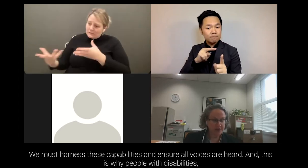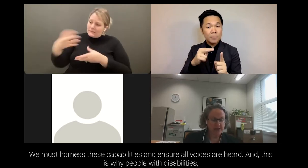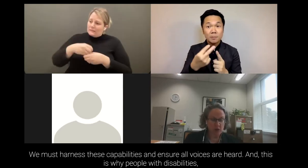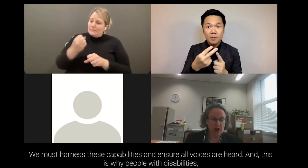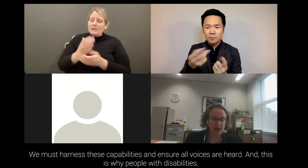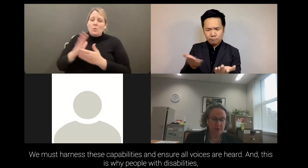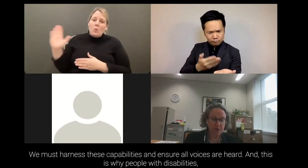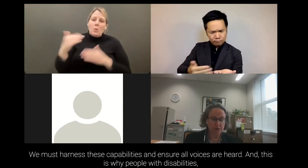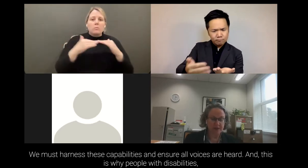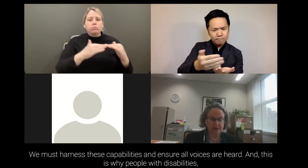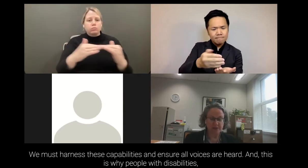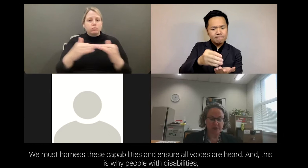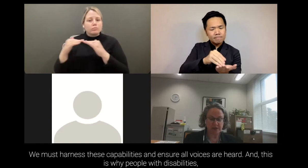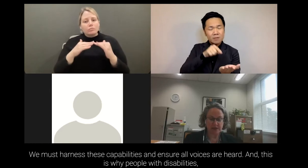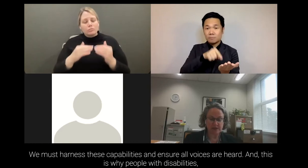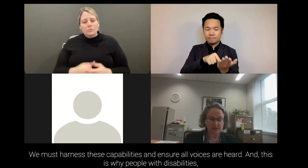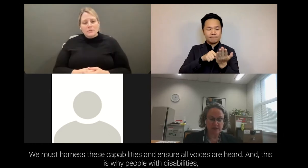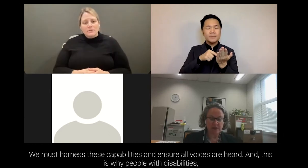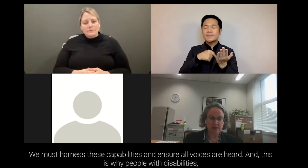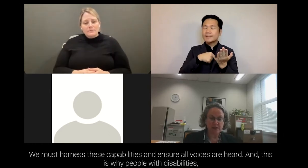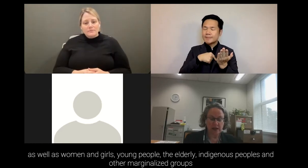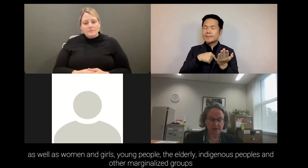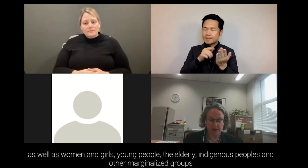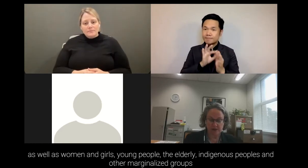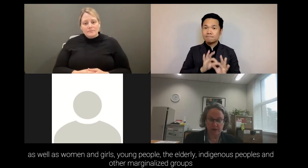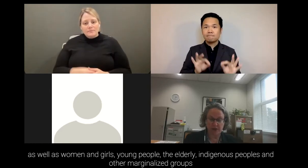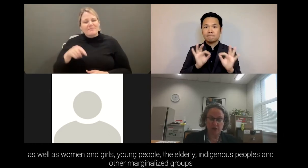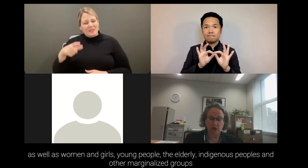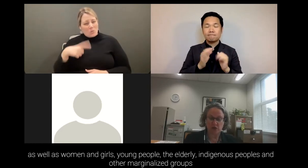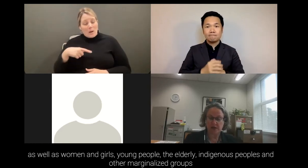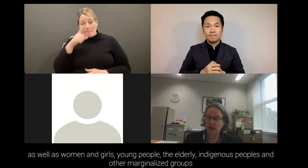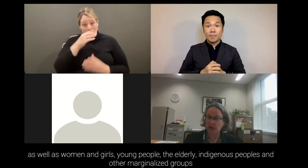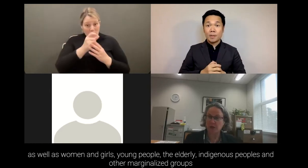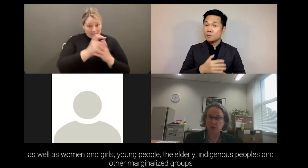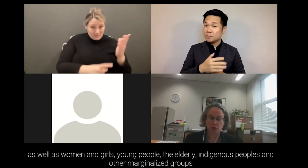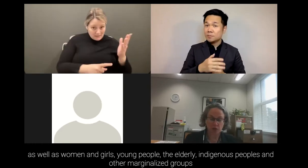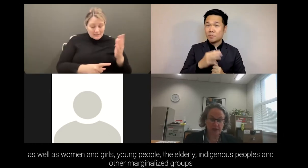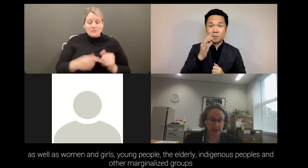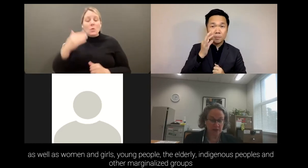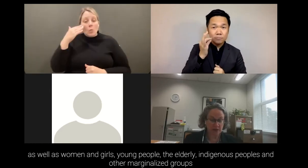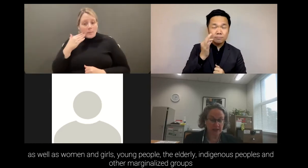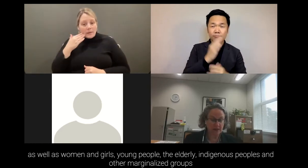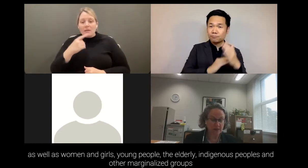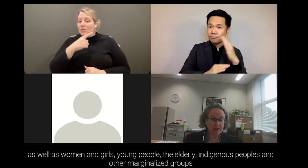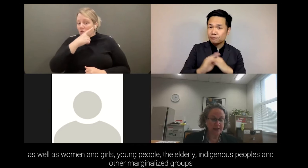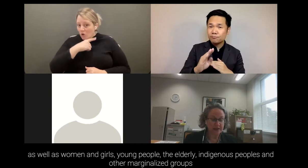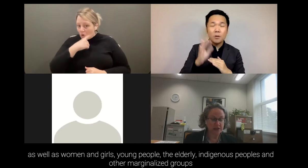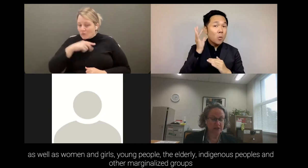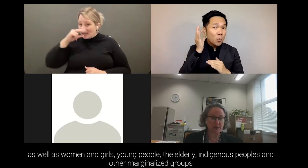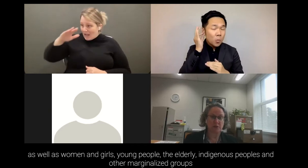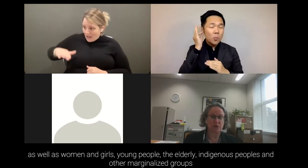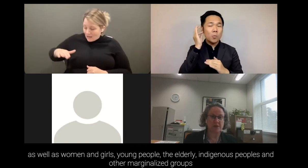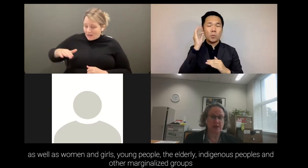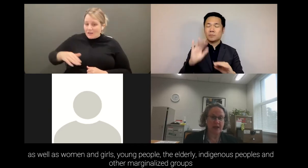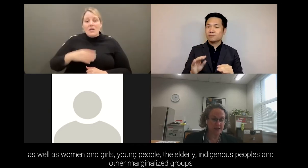And this is why people with disabilities, as well as women and girls, young people, the elderly,